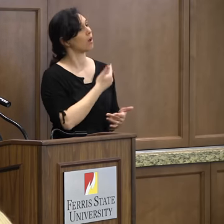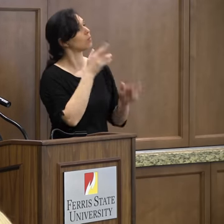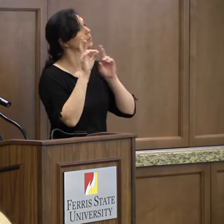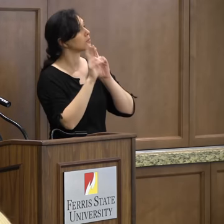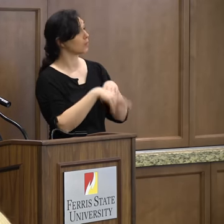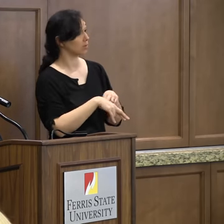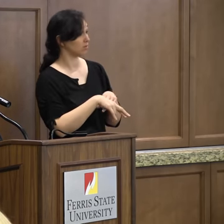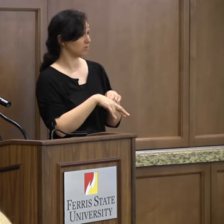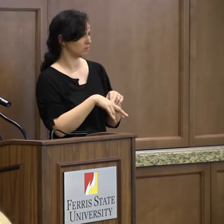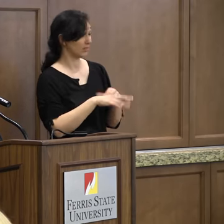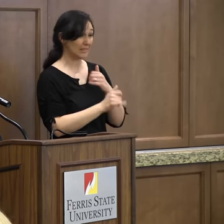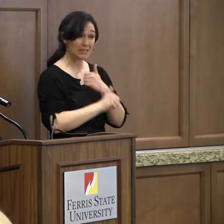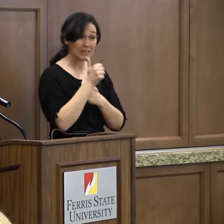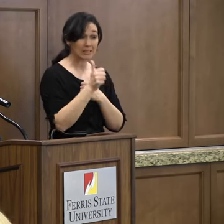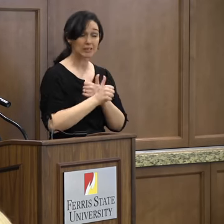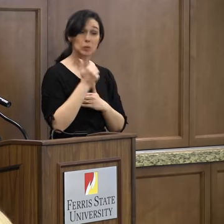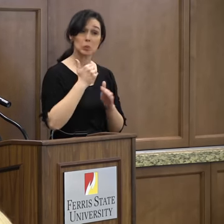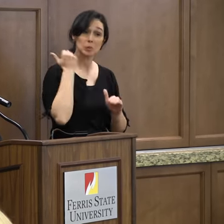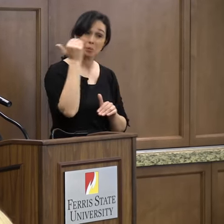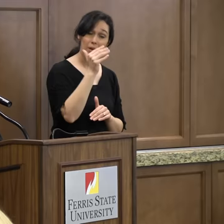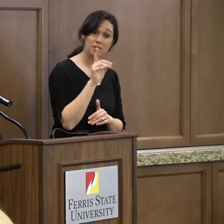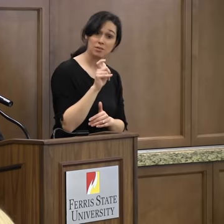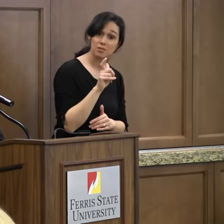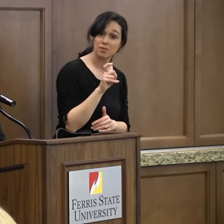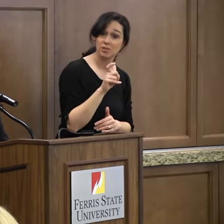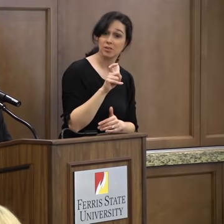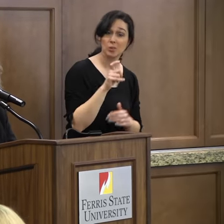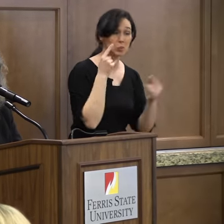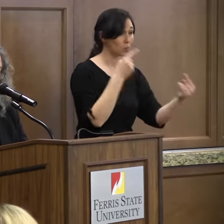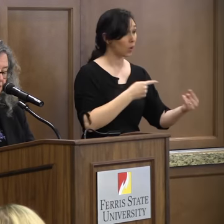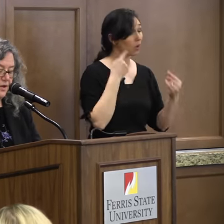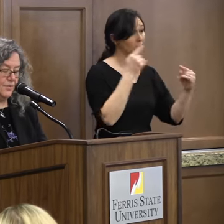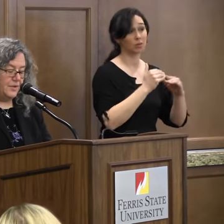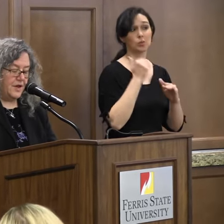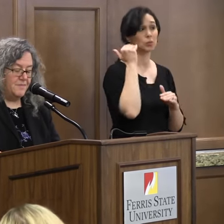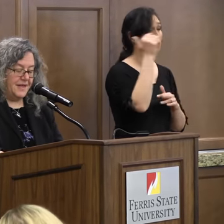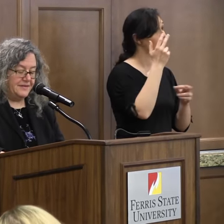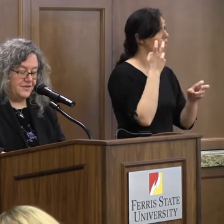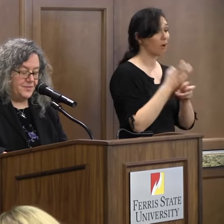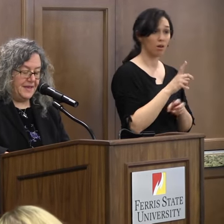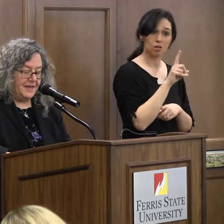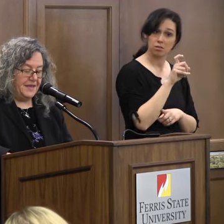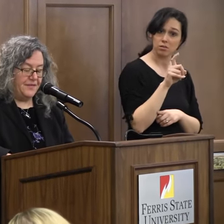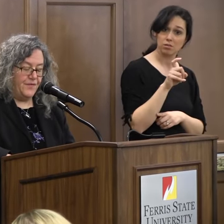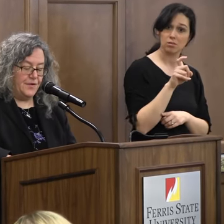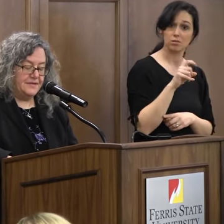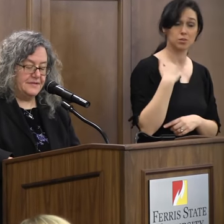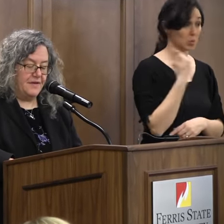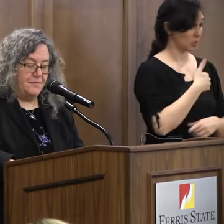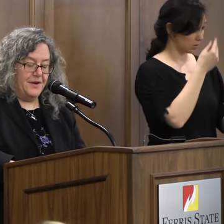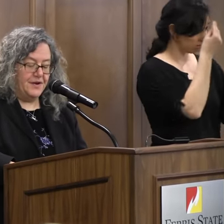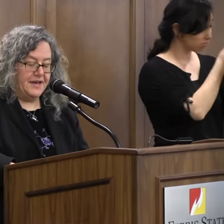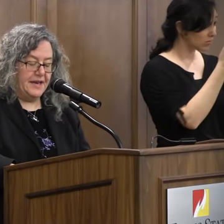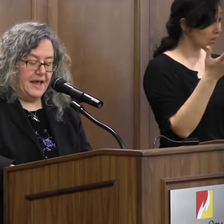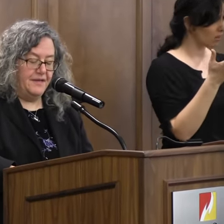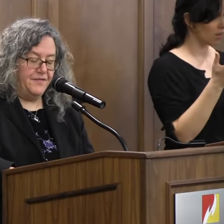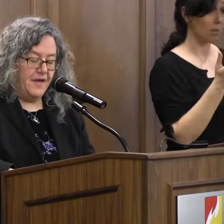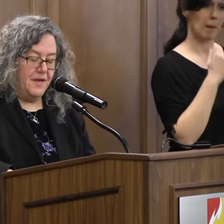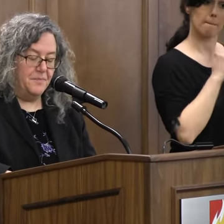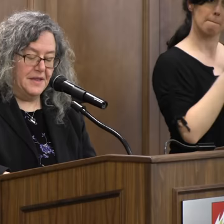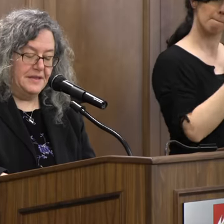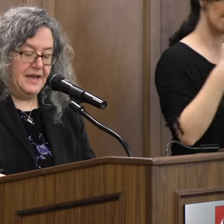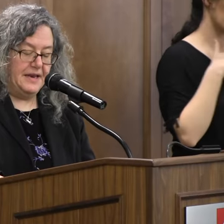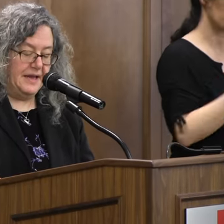too great? Shall we tell them the struggle is too hard? Will our message be that the forces of American